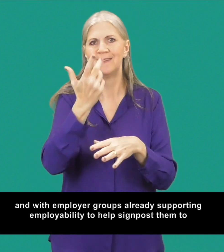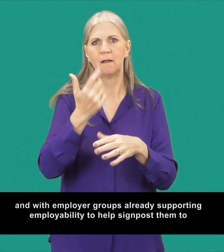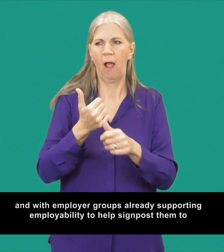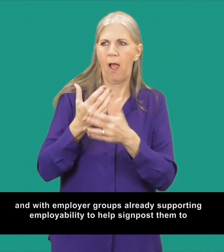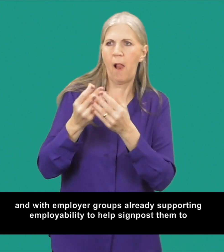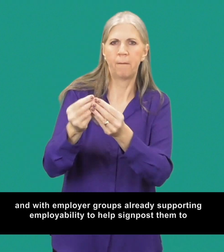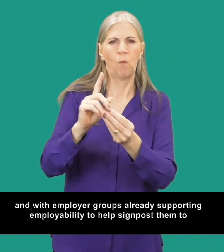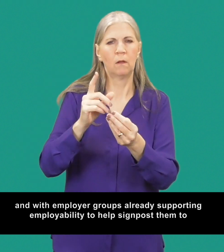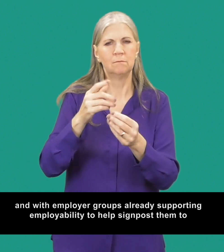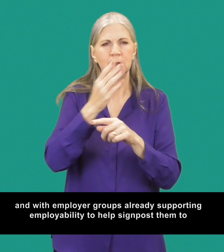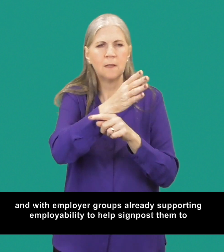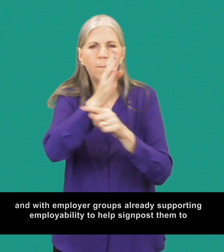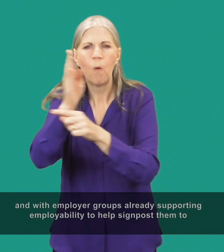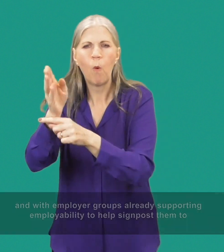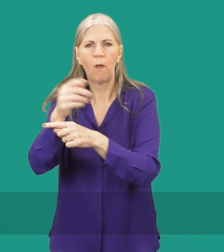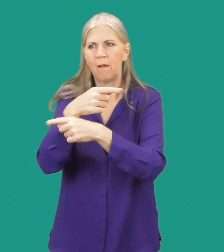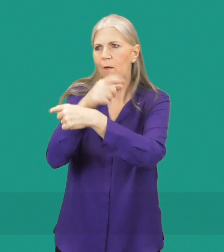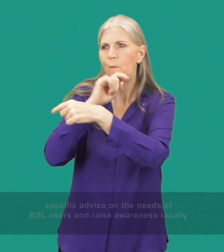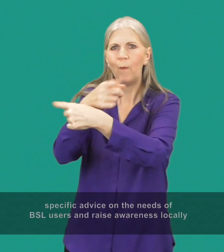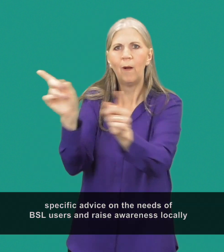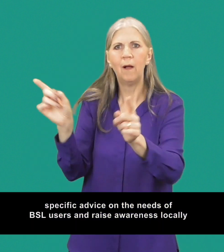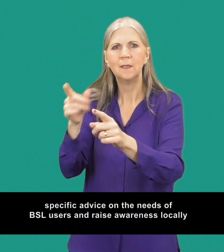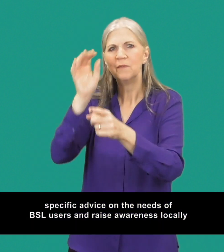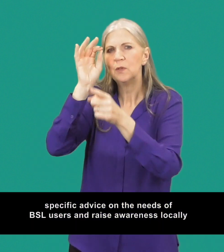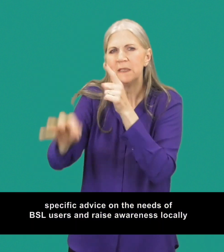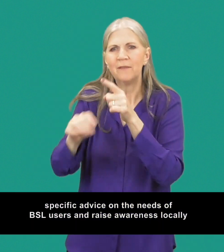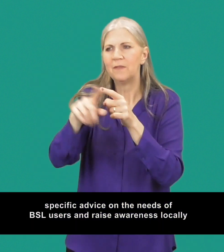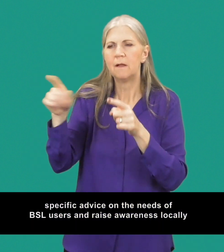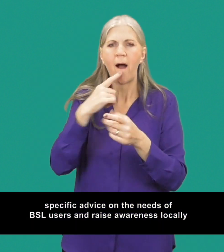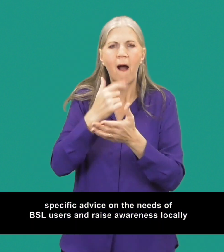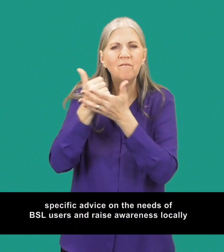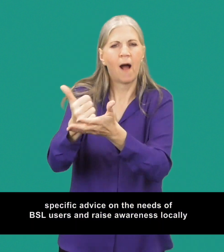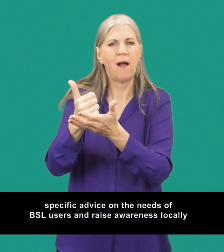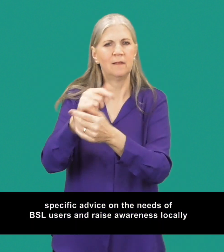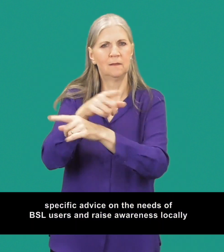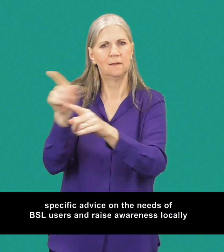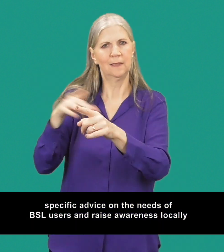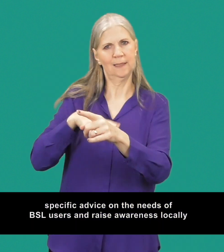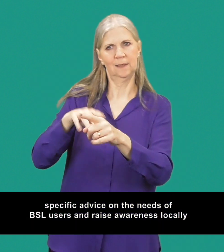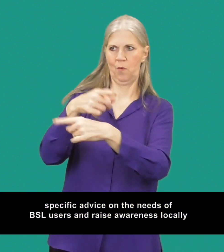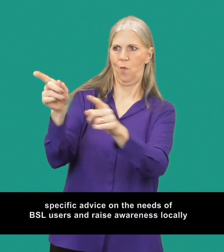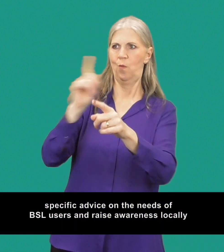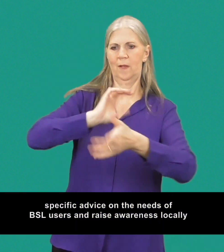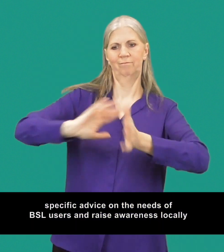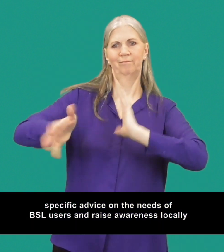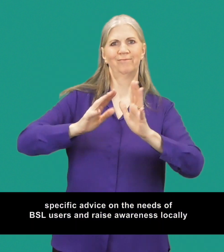to specific advice on the needs of BSL users and raise awareness locally